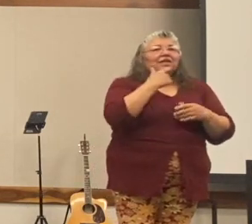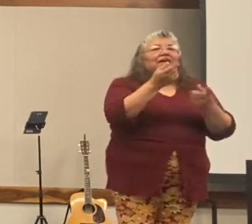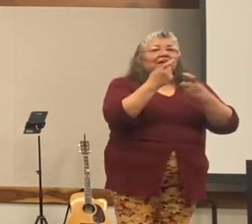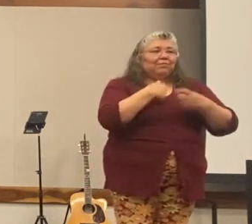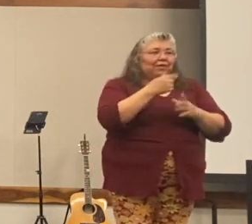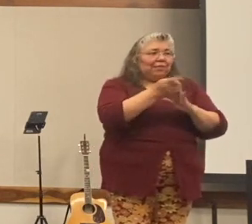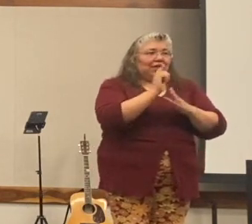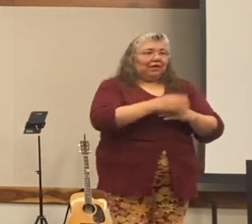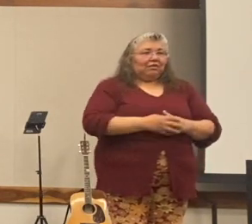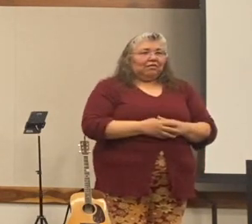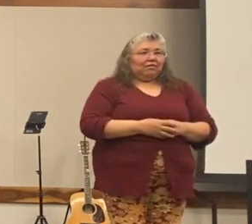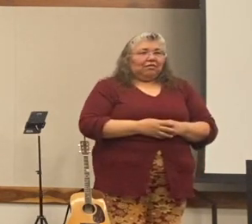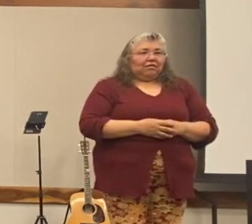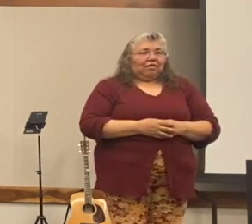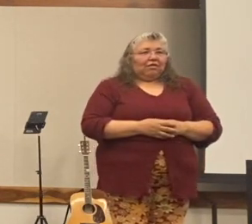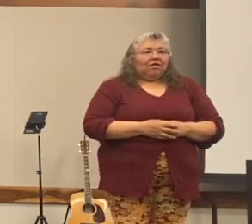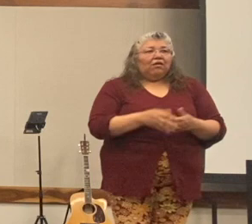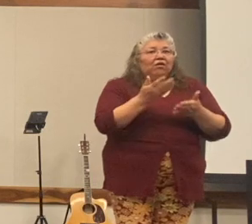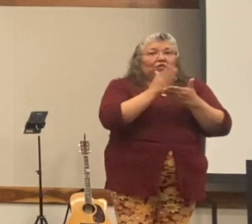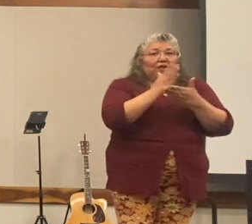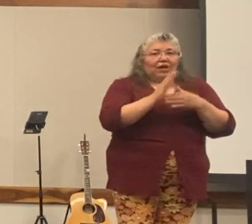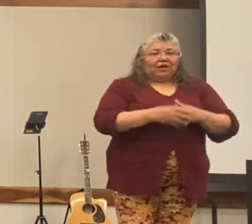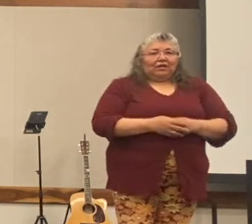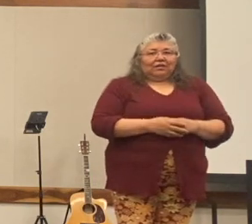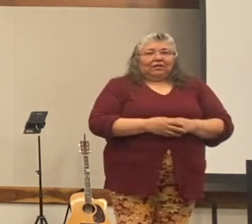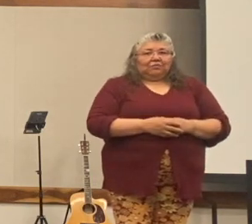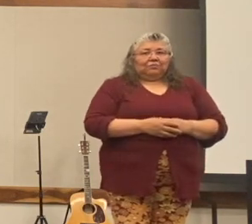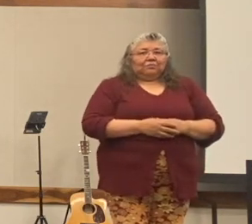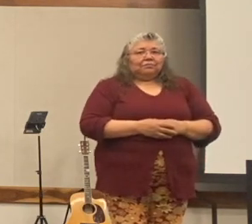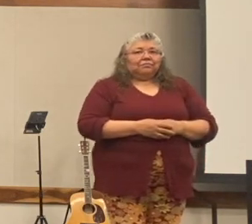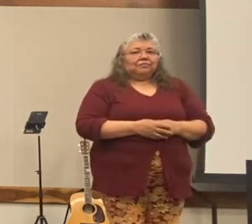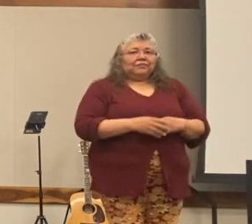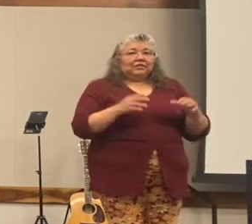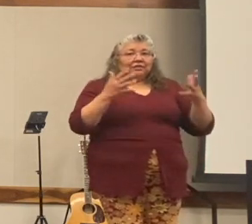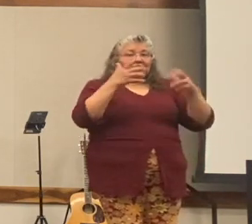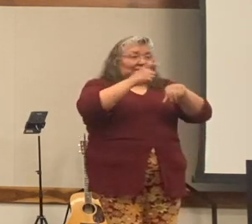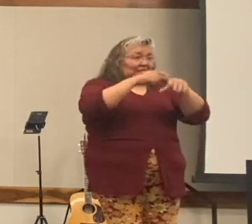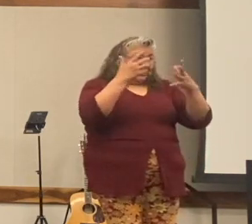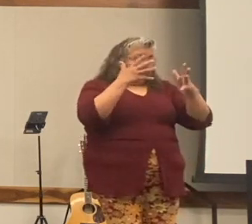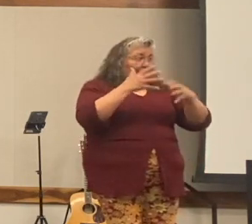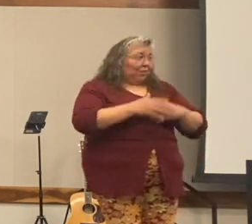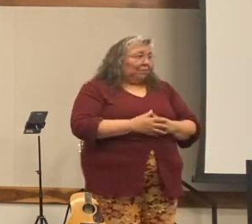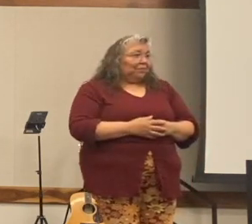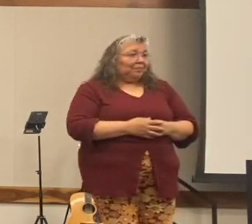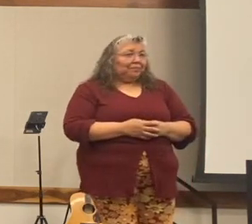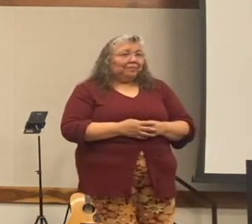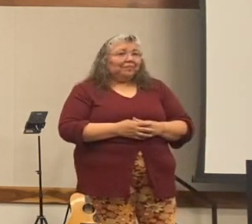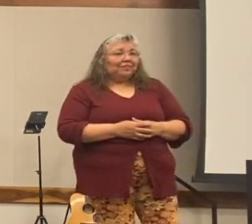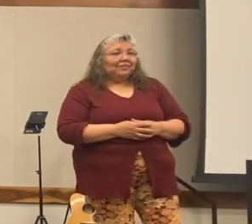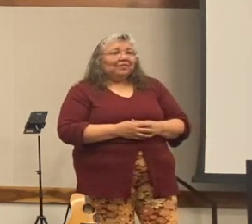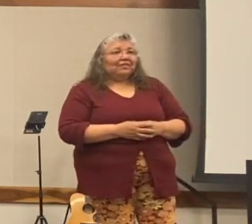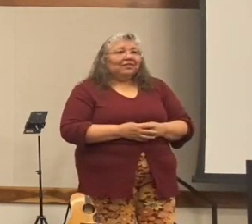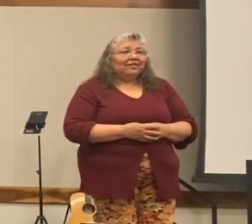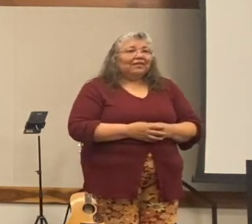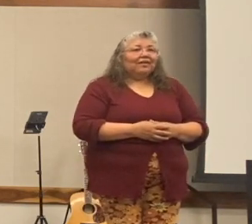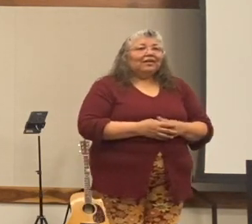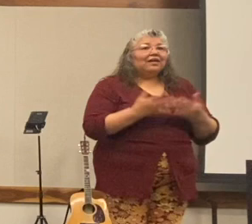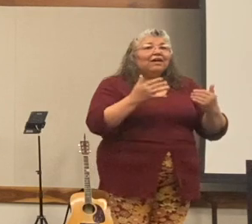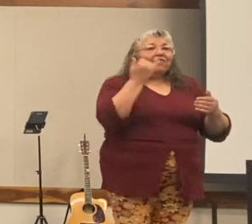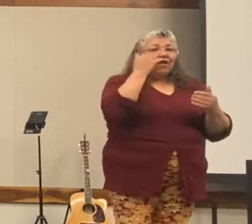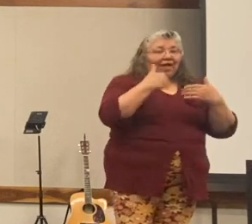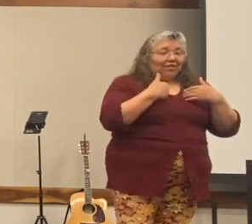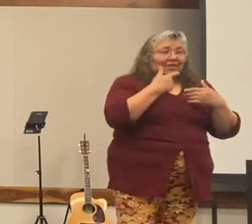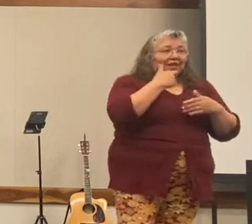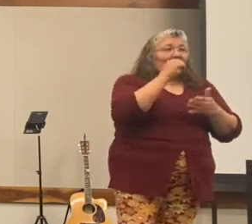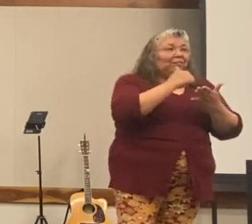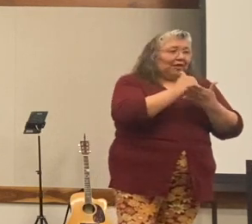minute. All right. Time up. All right. I got my minutes fast. So if you got it, say amen.